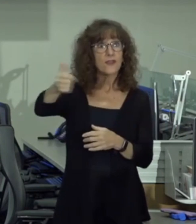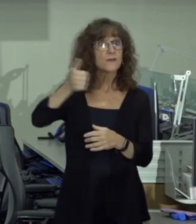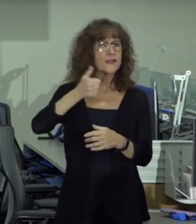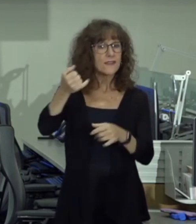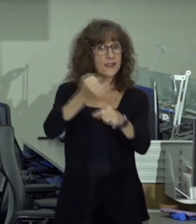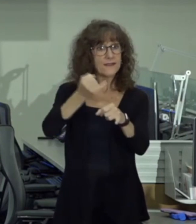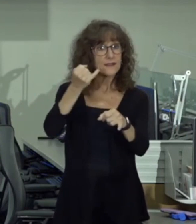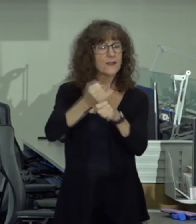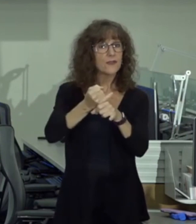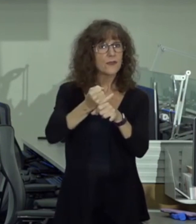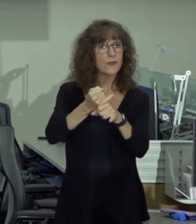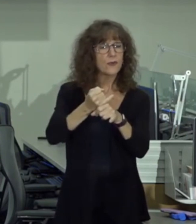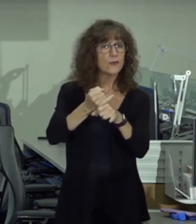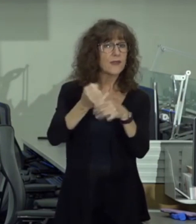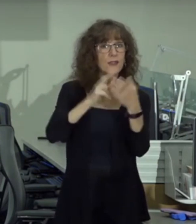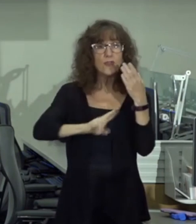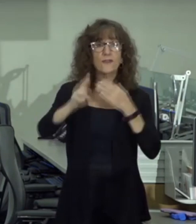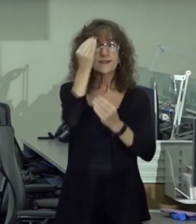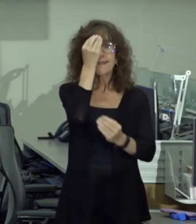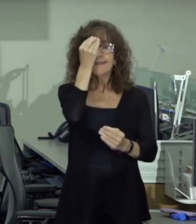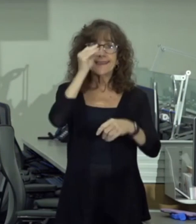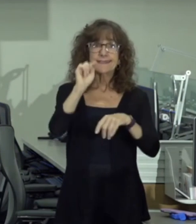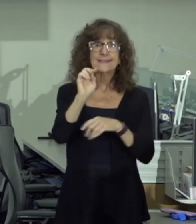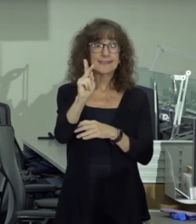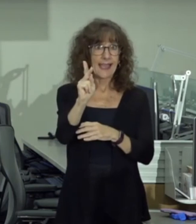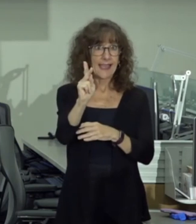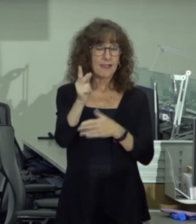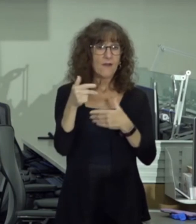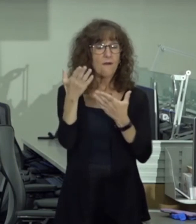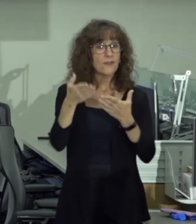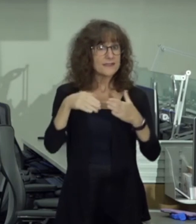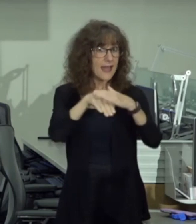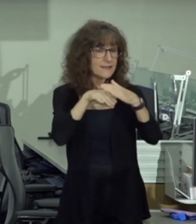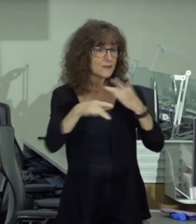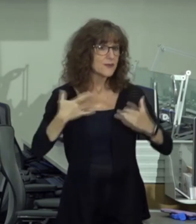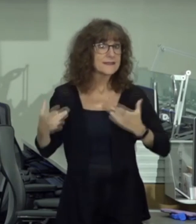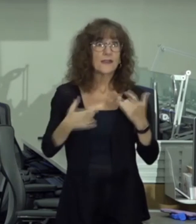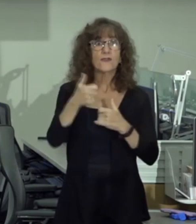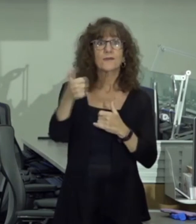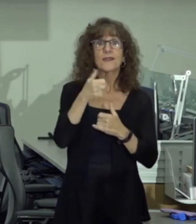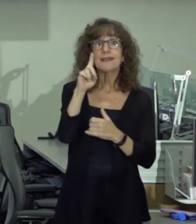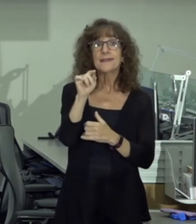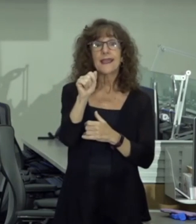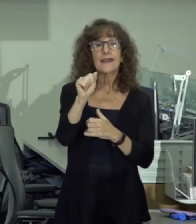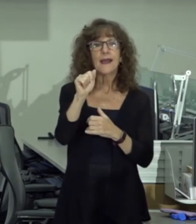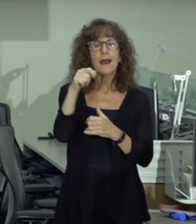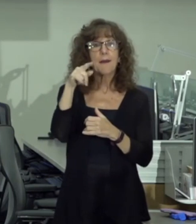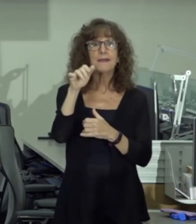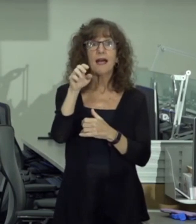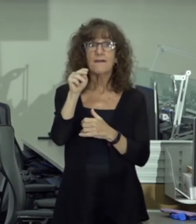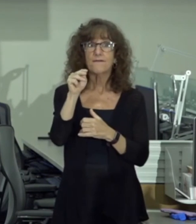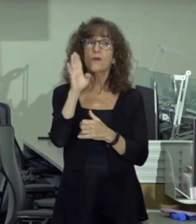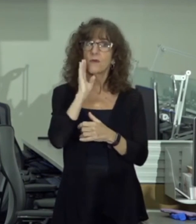Transportation Institute is a premier university think tank that offers access to an exciting transportation data platform that we know will be